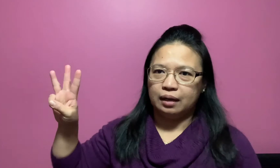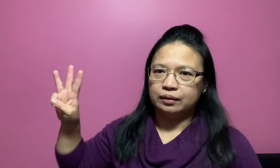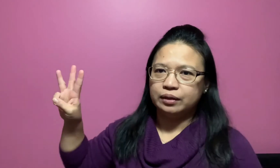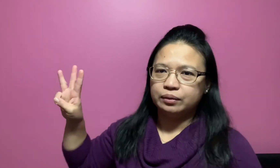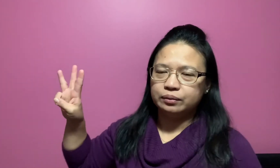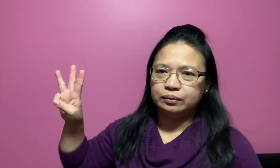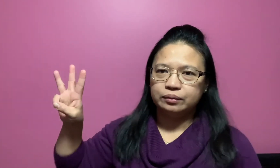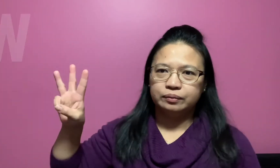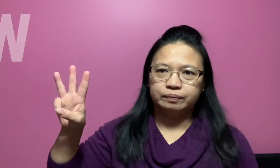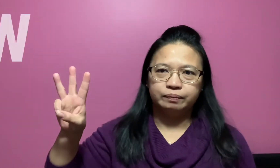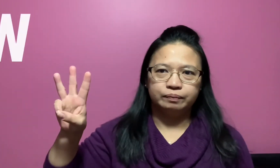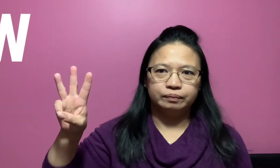W.